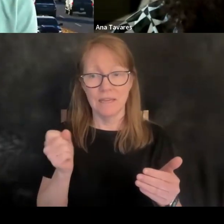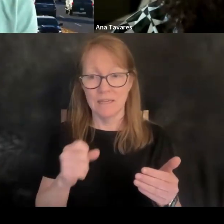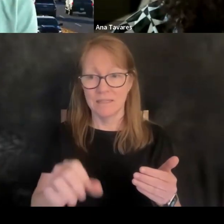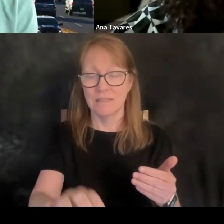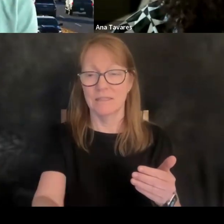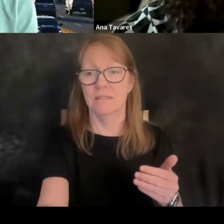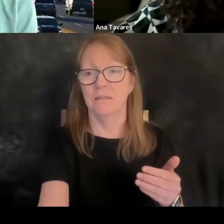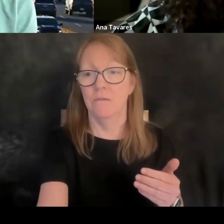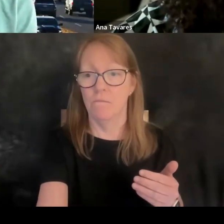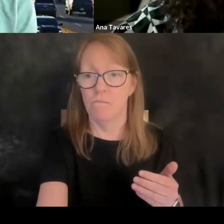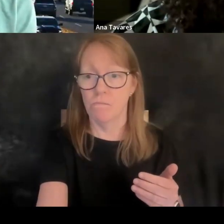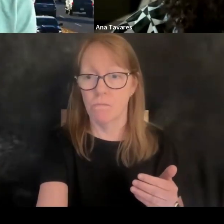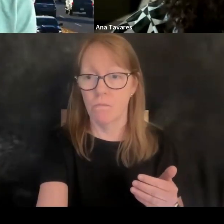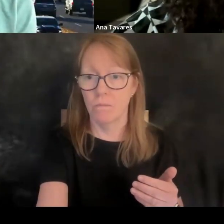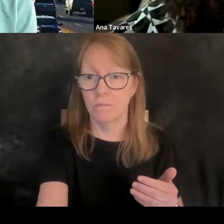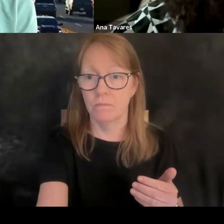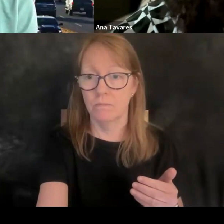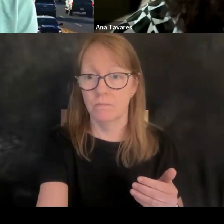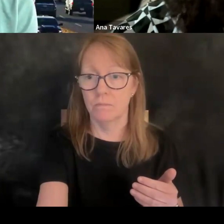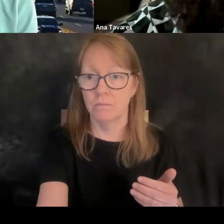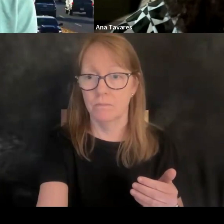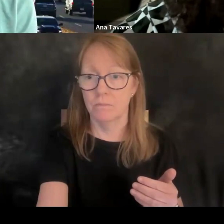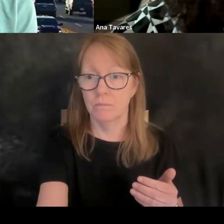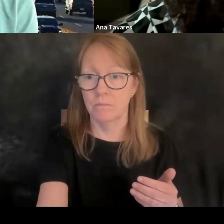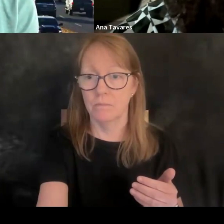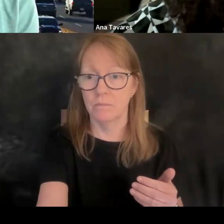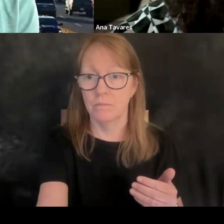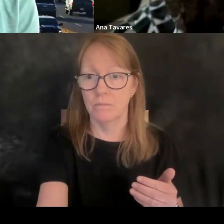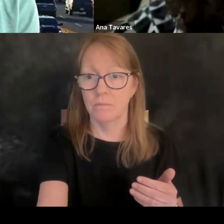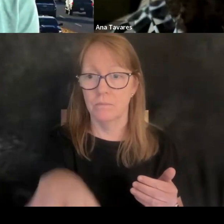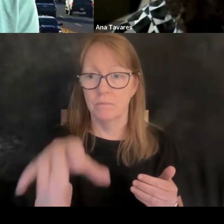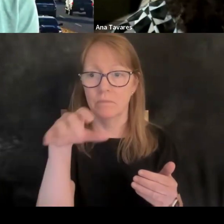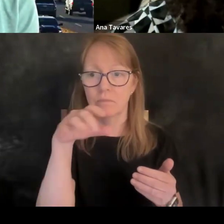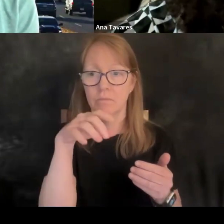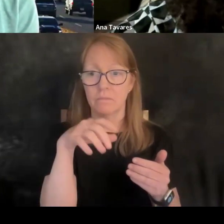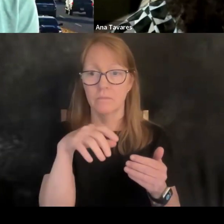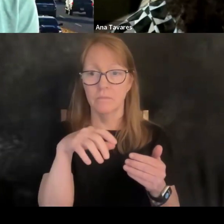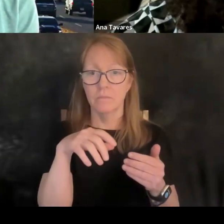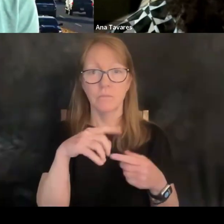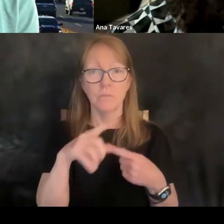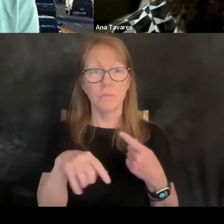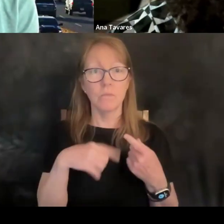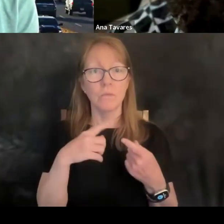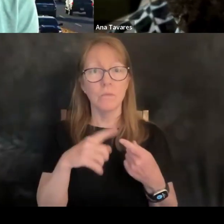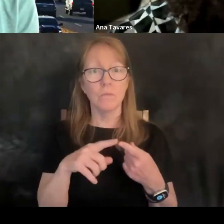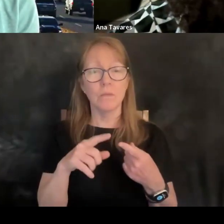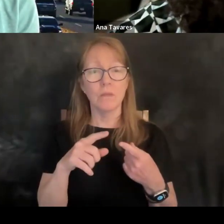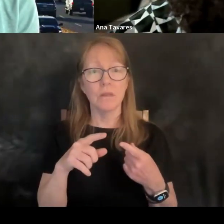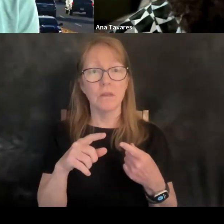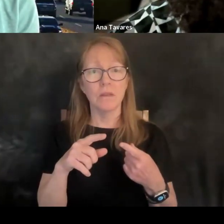text. When open school, please?